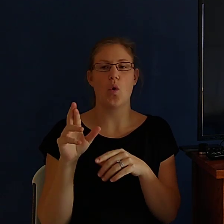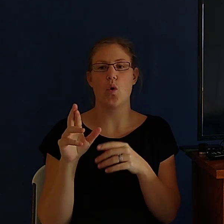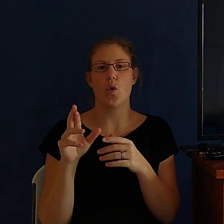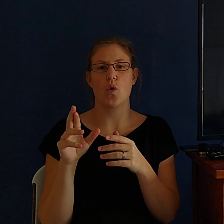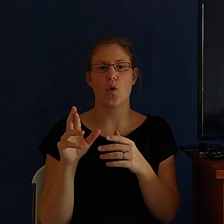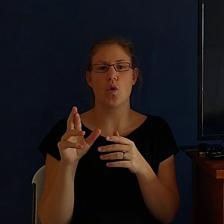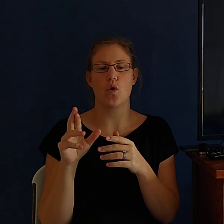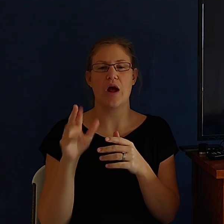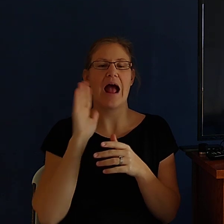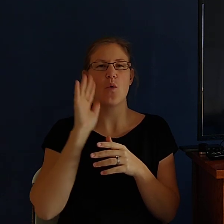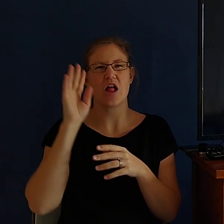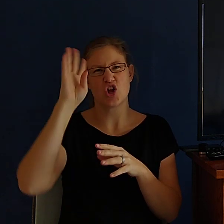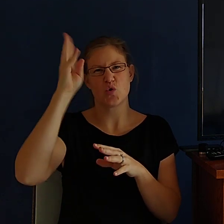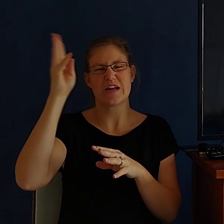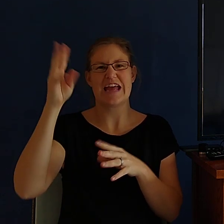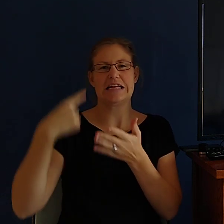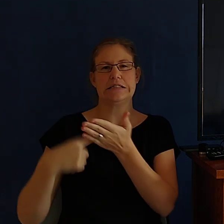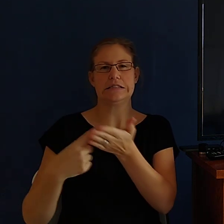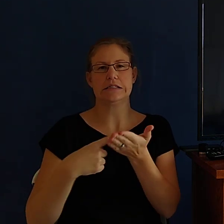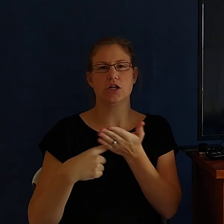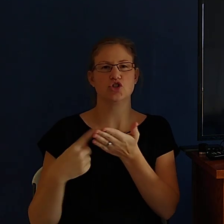I'll create a discussion for this